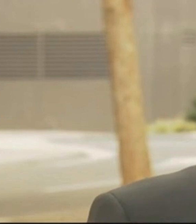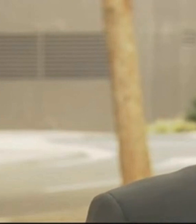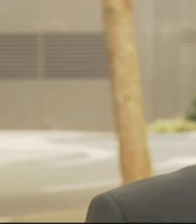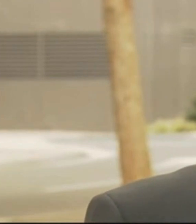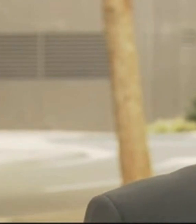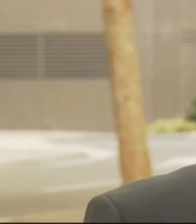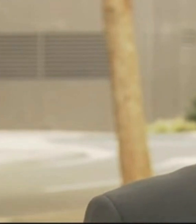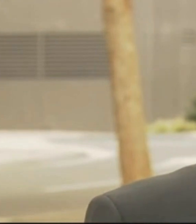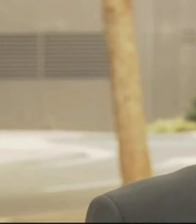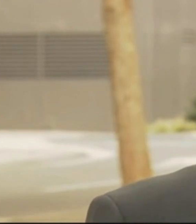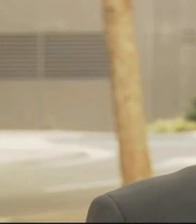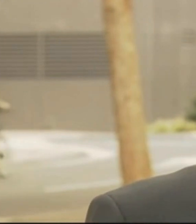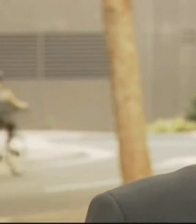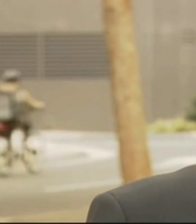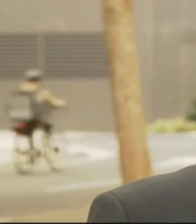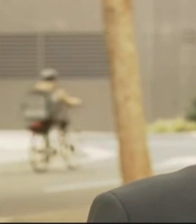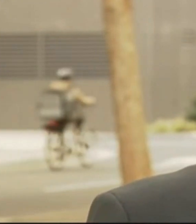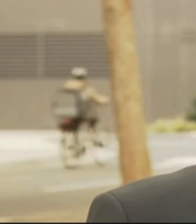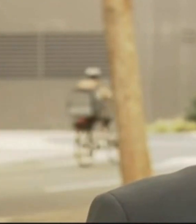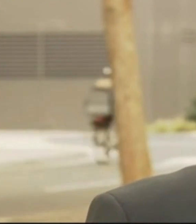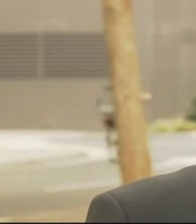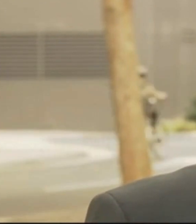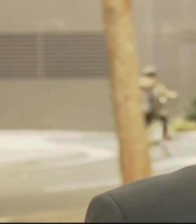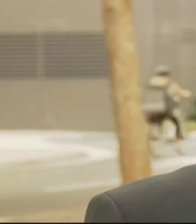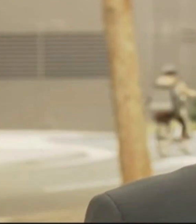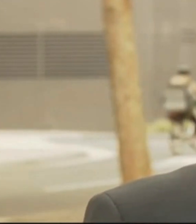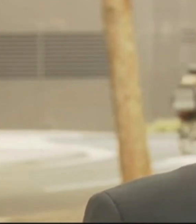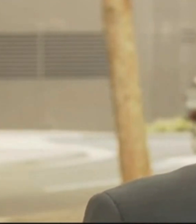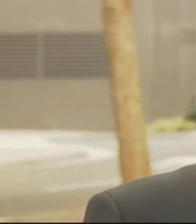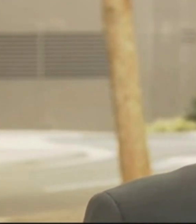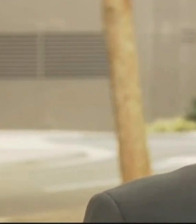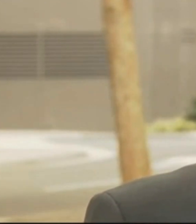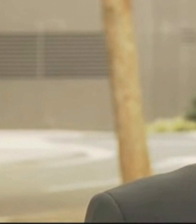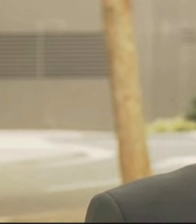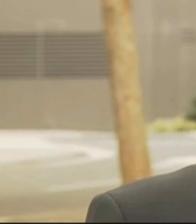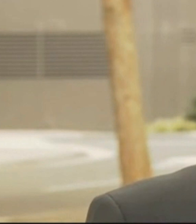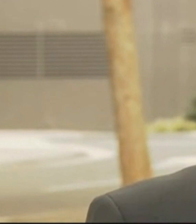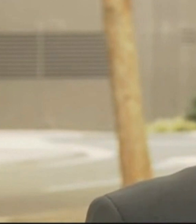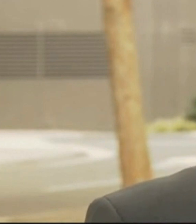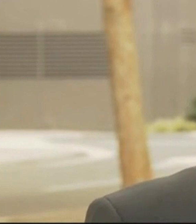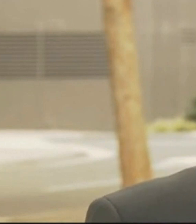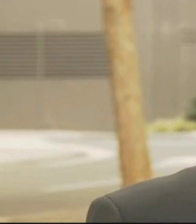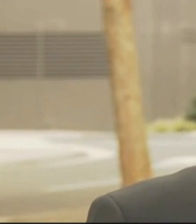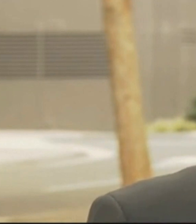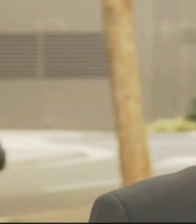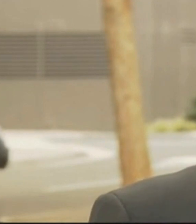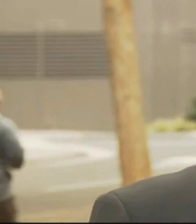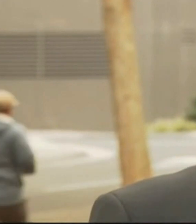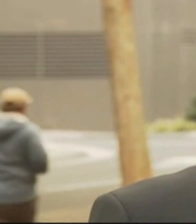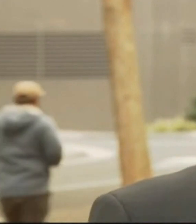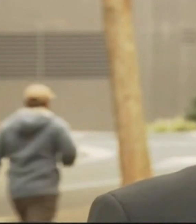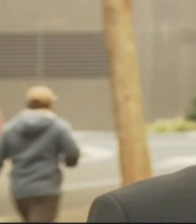up and crowds are more likely to be condensed, then the risk of